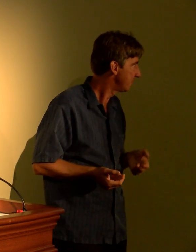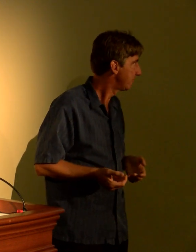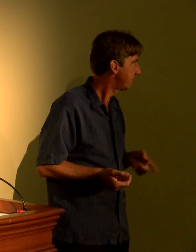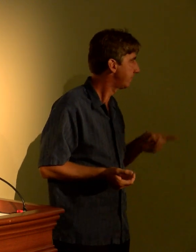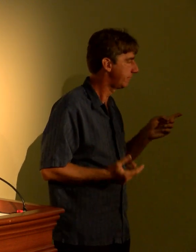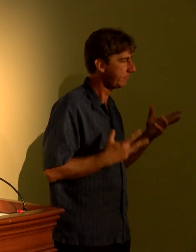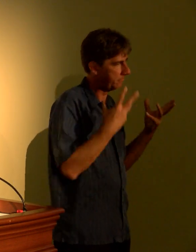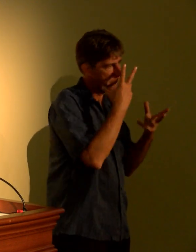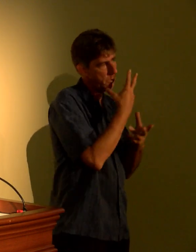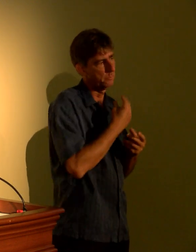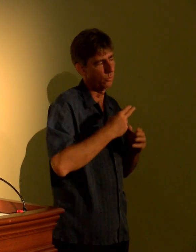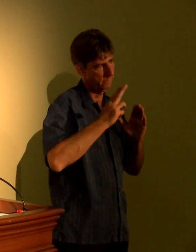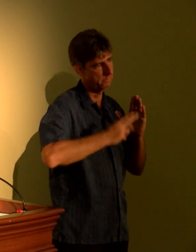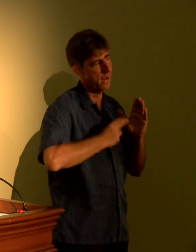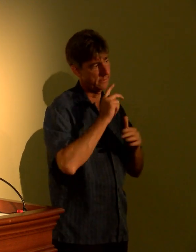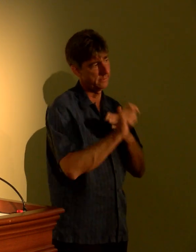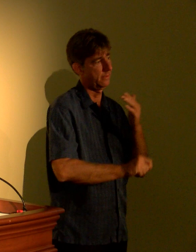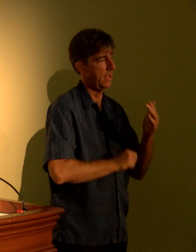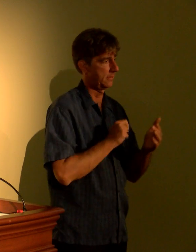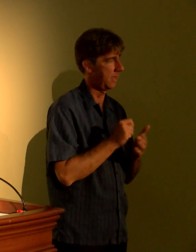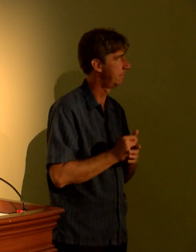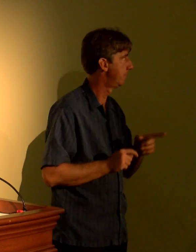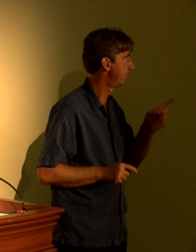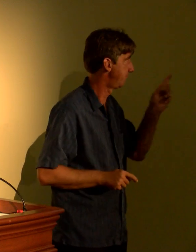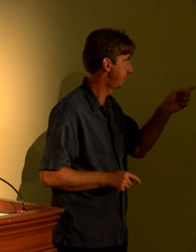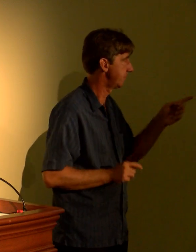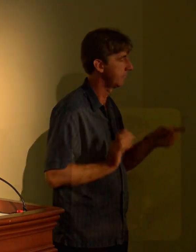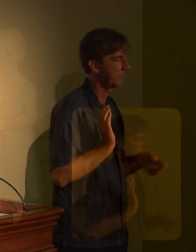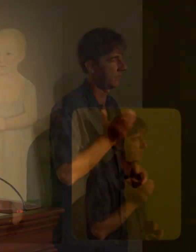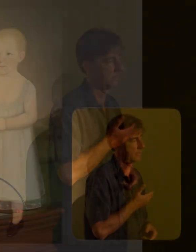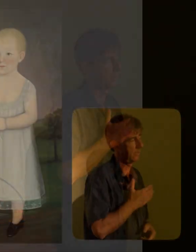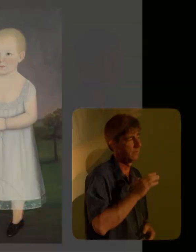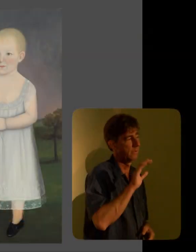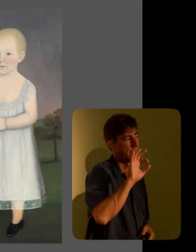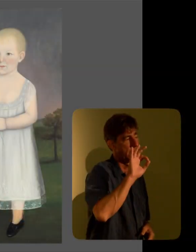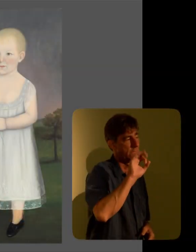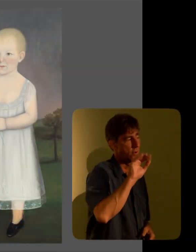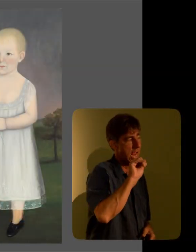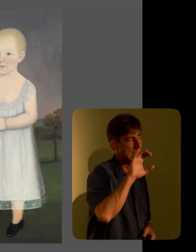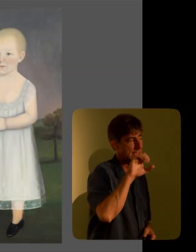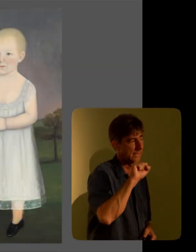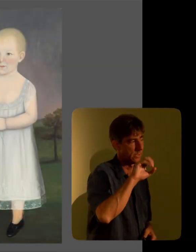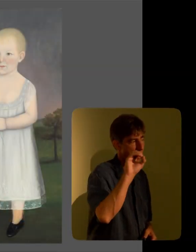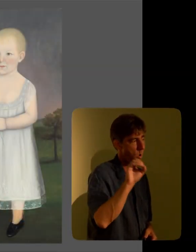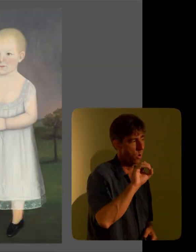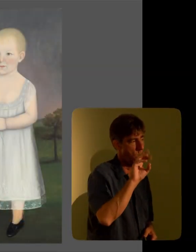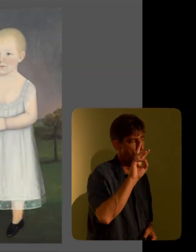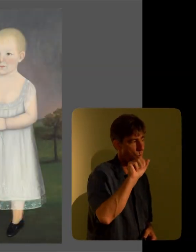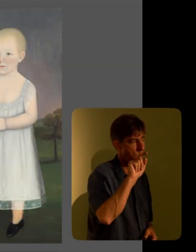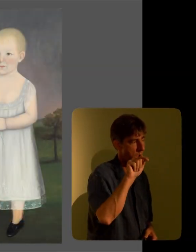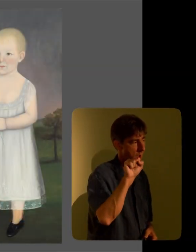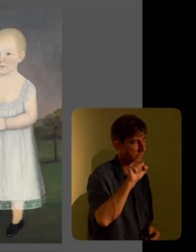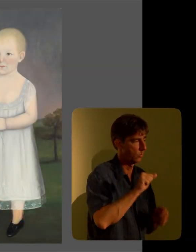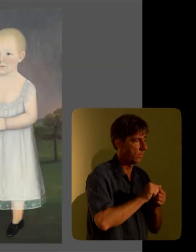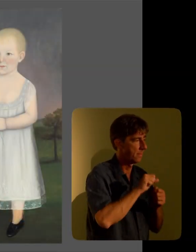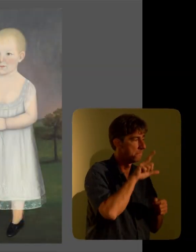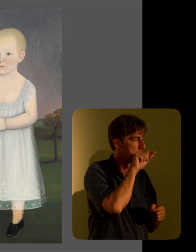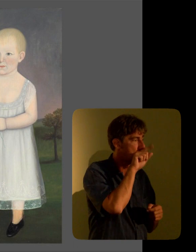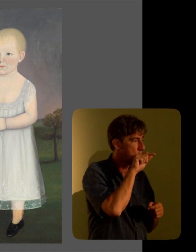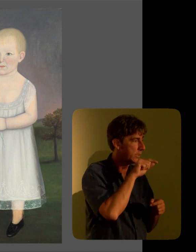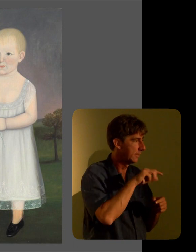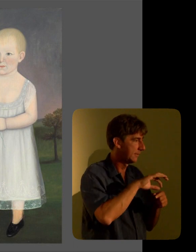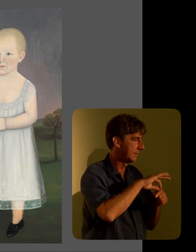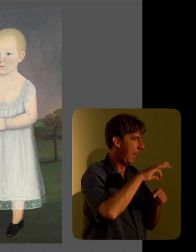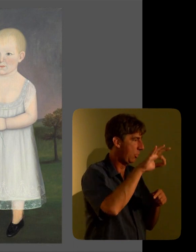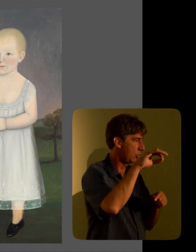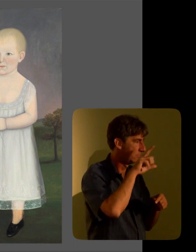at this time. Our own in Cooperstown, Francis O. Watts with a tethered bird, dated 1805.